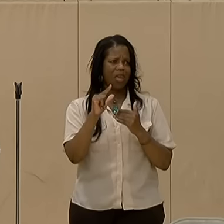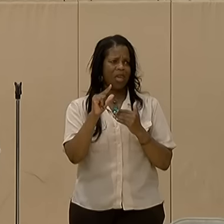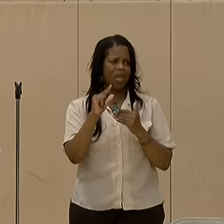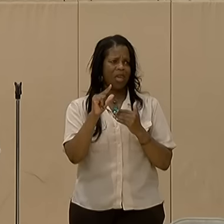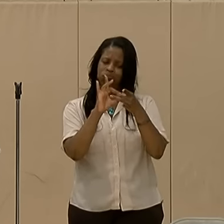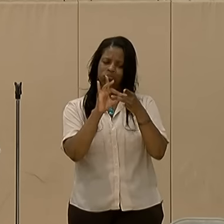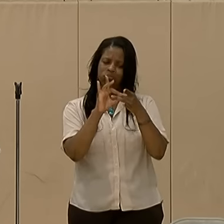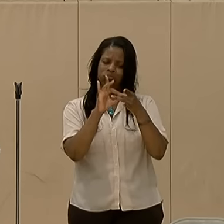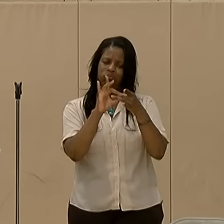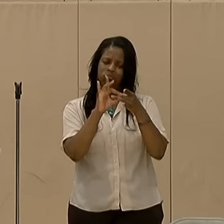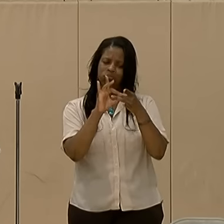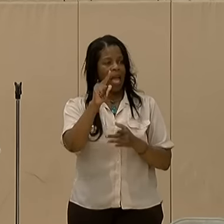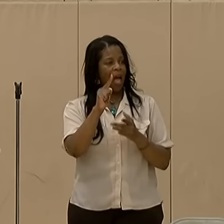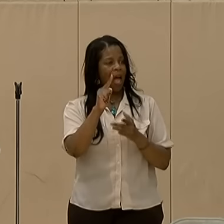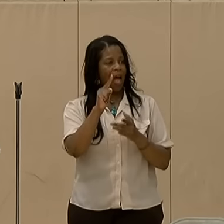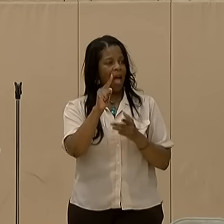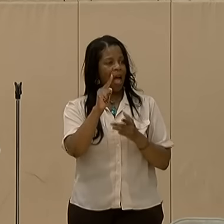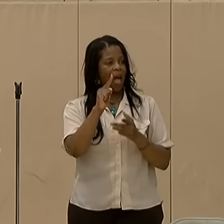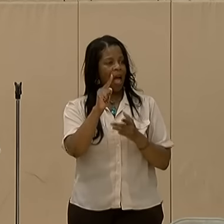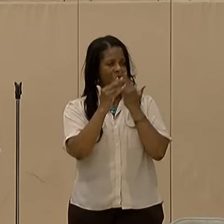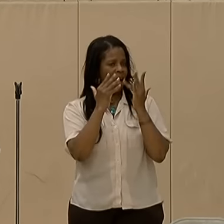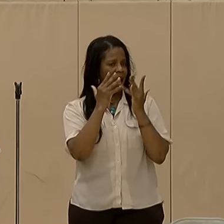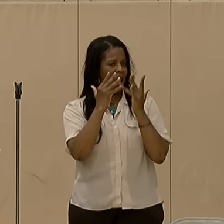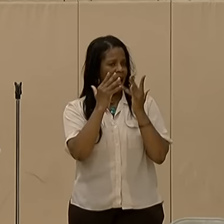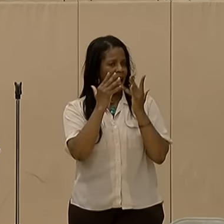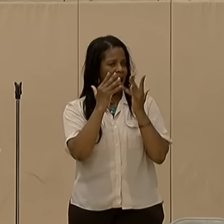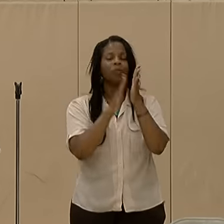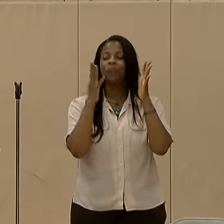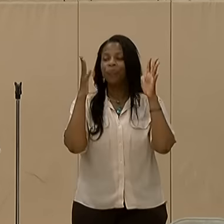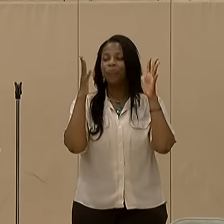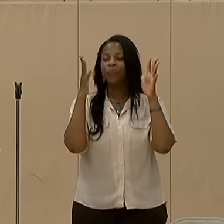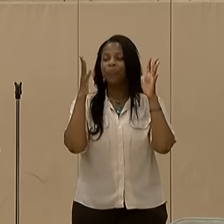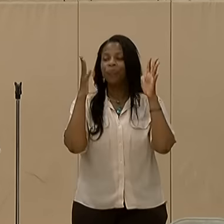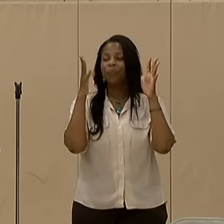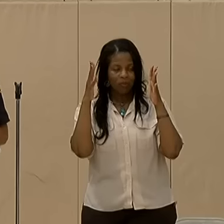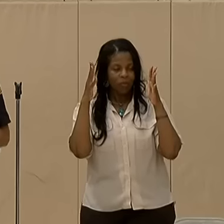FIRE, big hand for CAL FIRE.